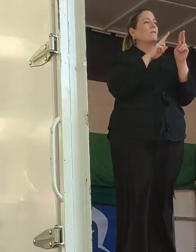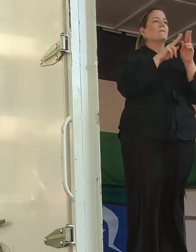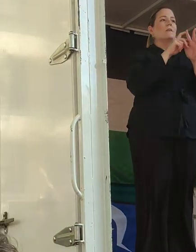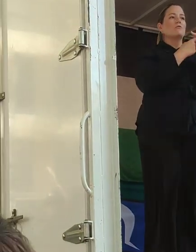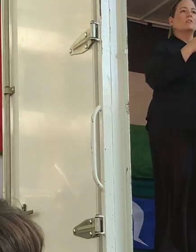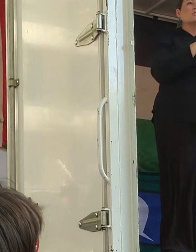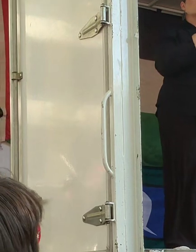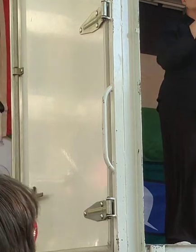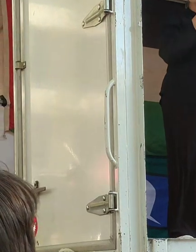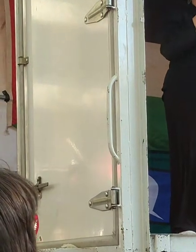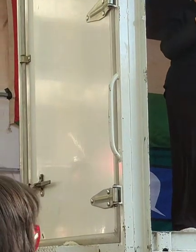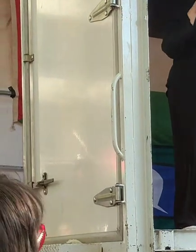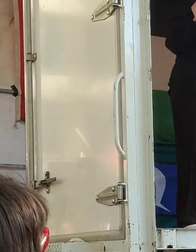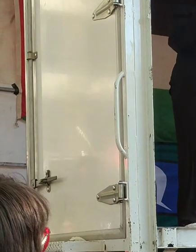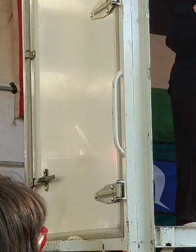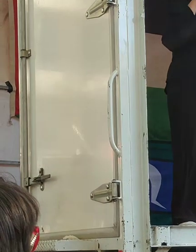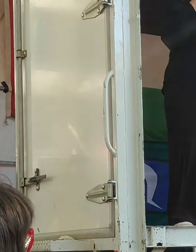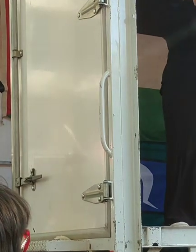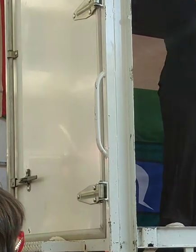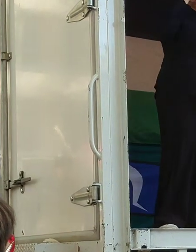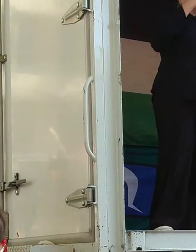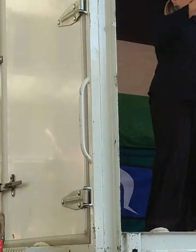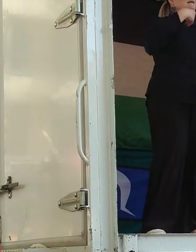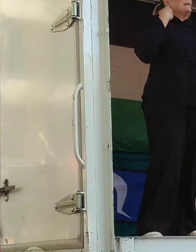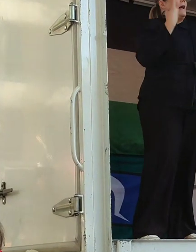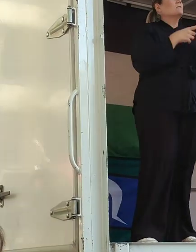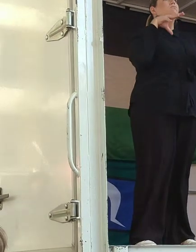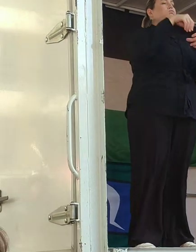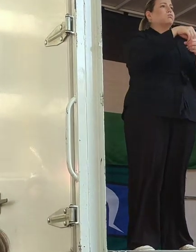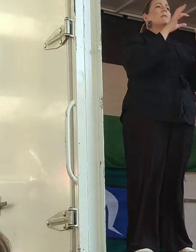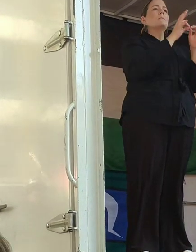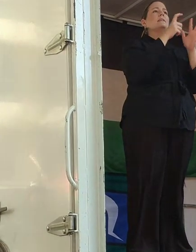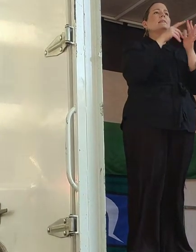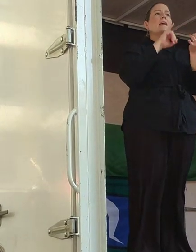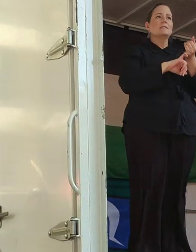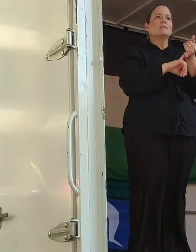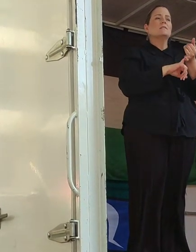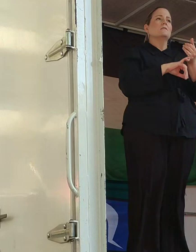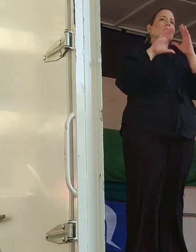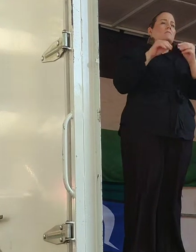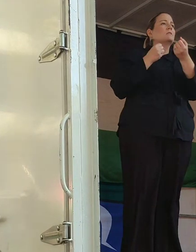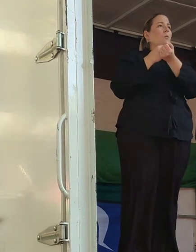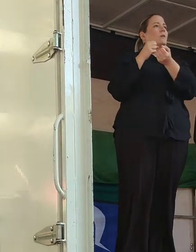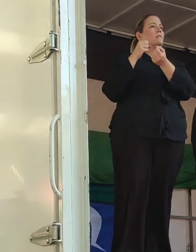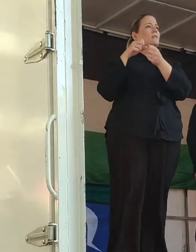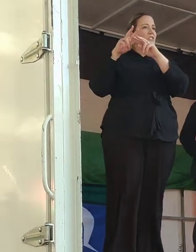are calling on all of us to participate in a boycott, divestment and sanctions campaign.